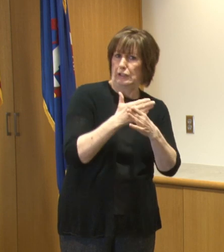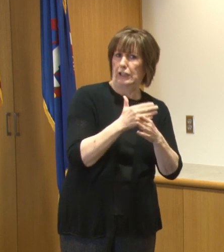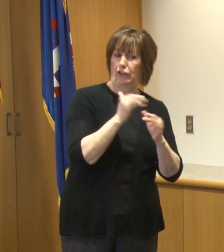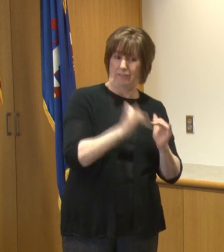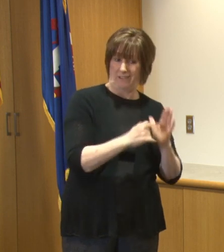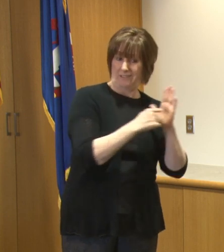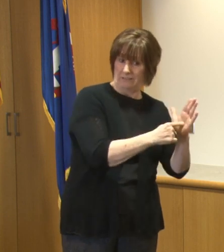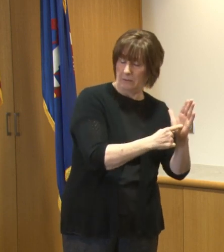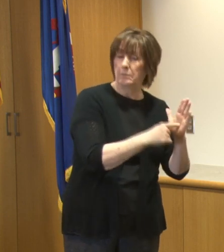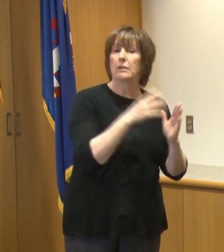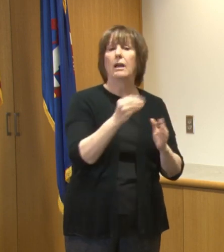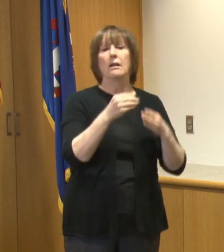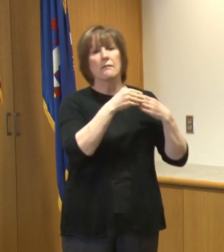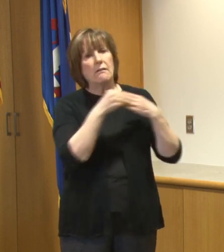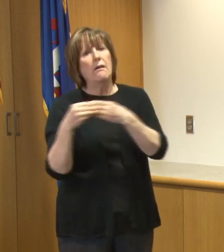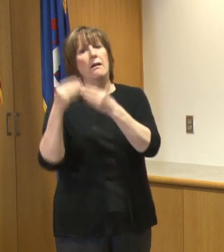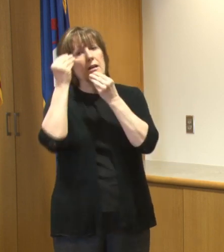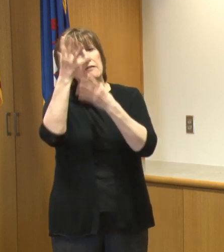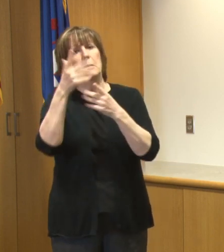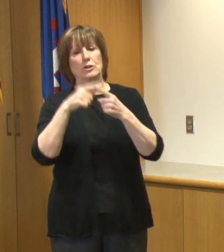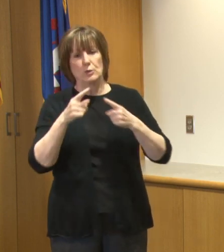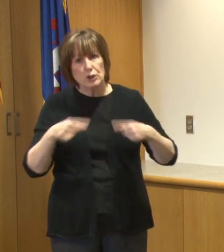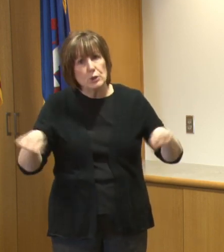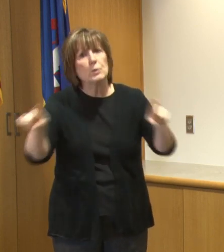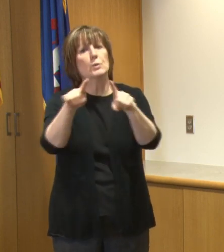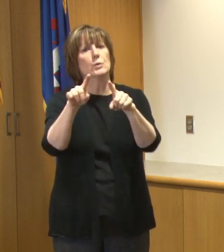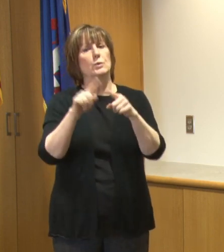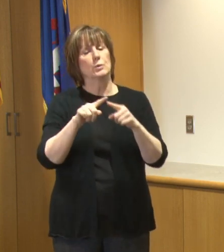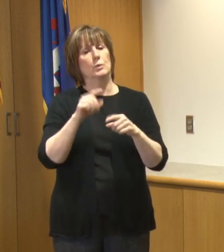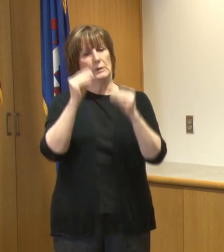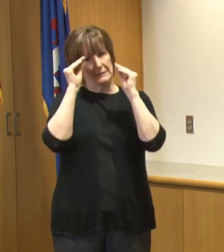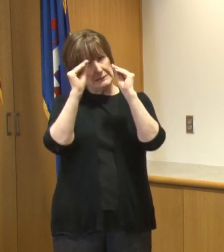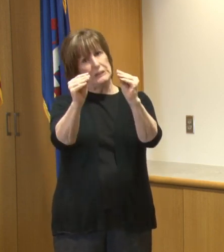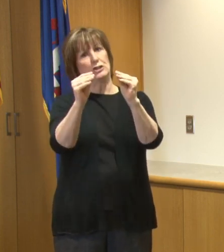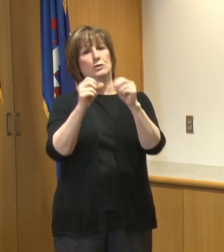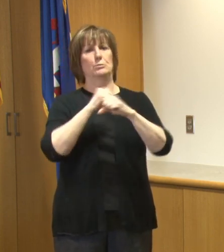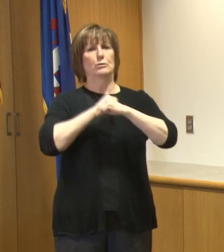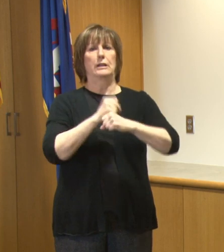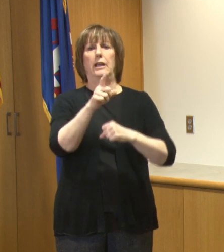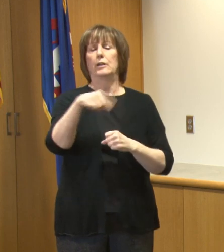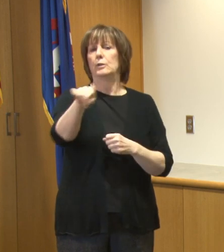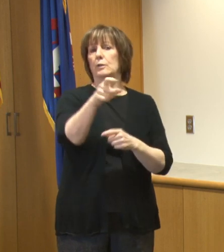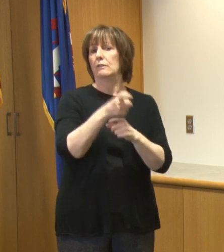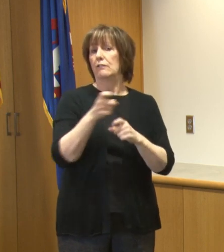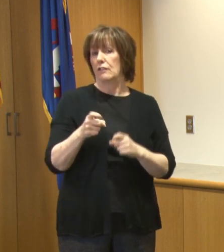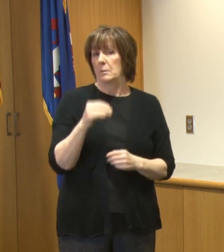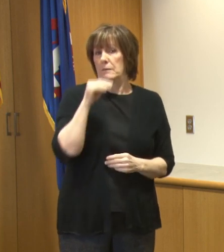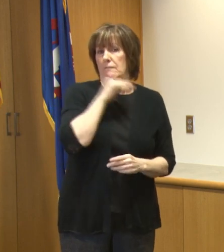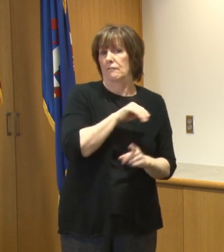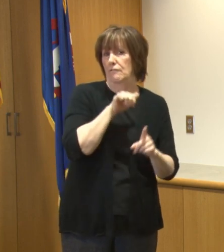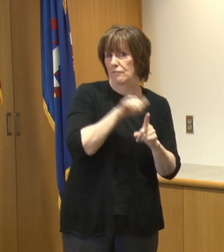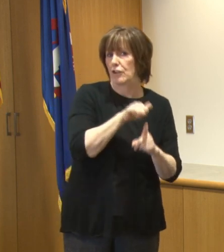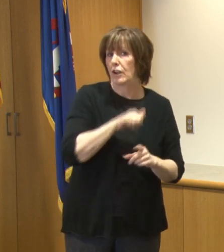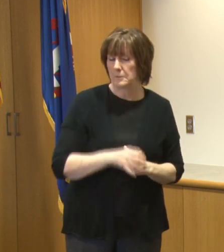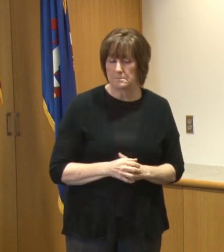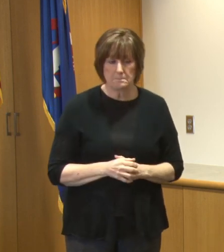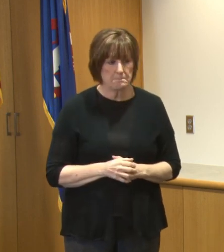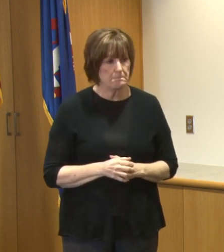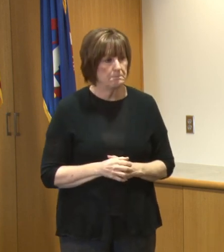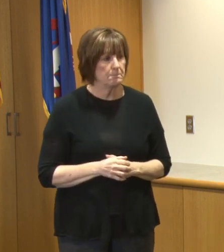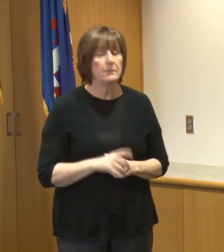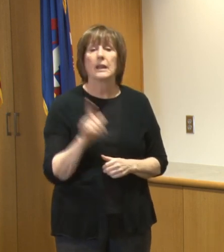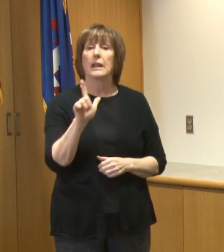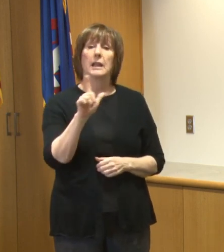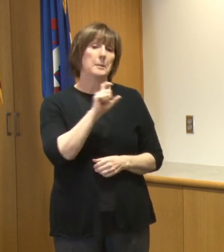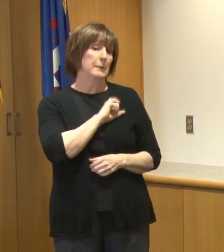and to share guidance and information with the public in an effort to educate and protect them from similar fraudulent schemes. The